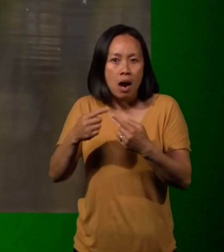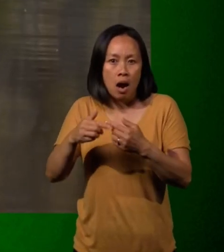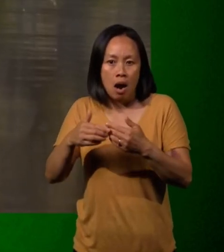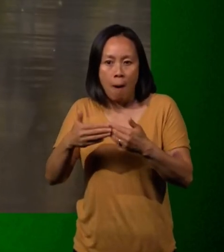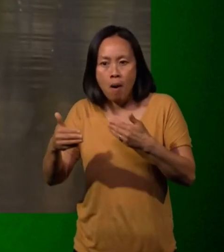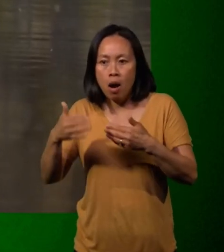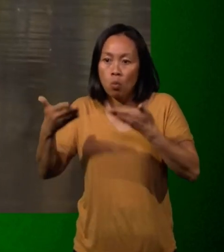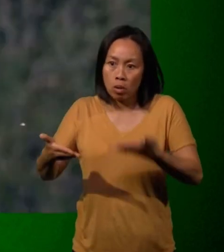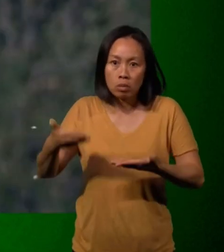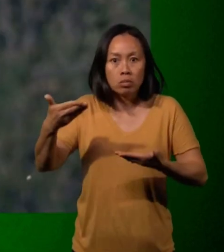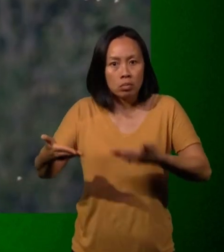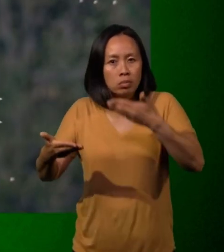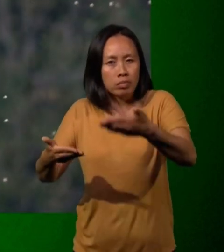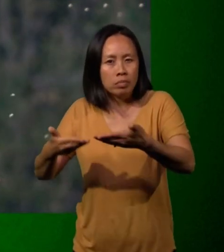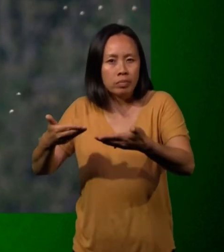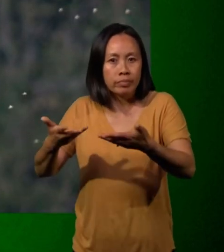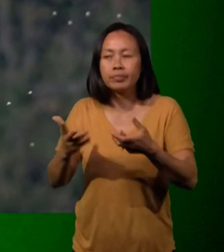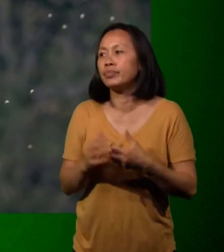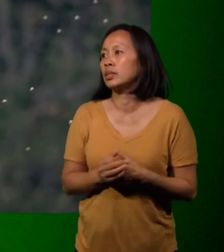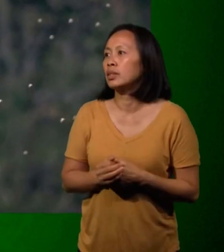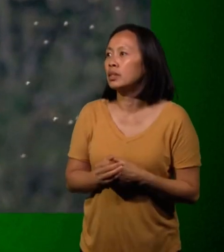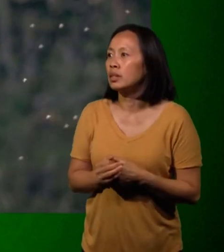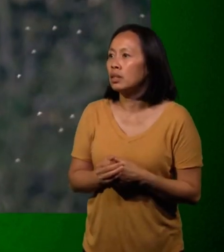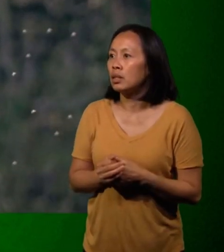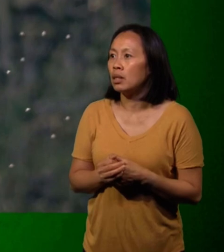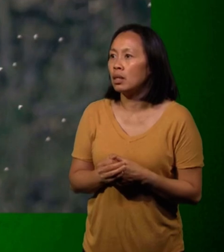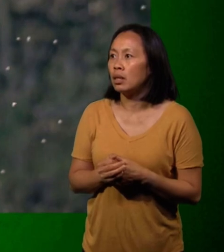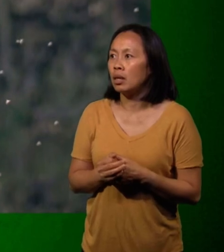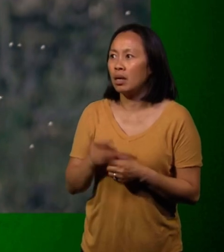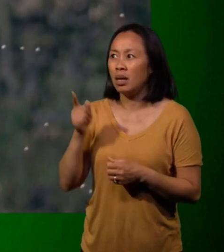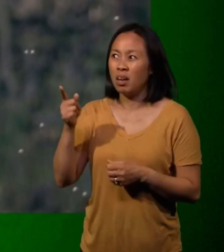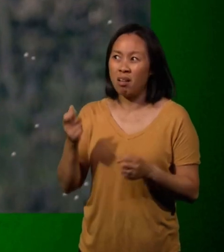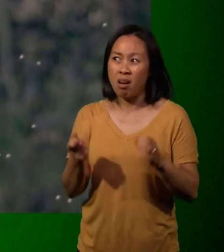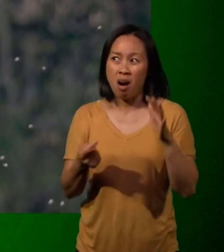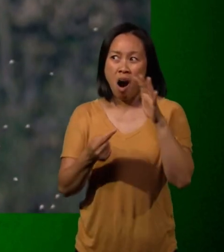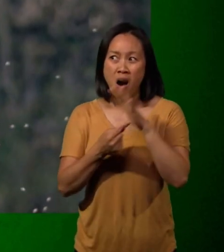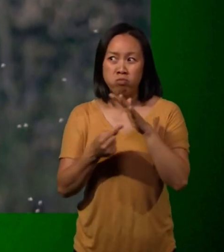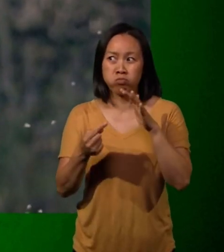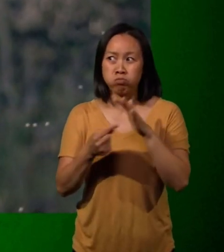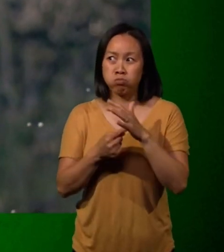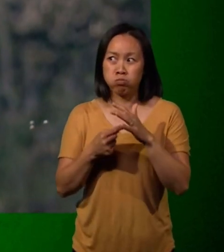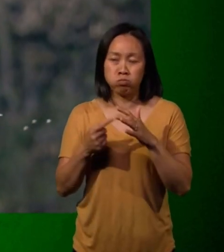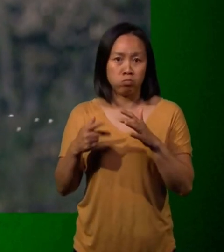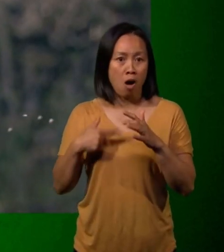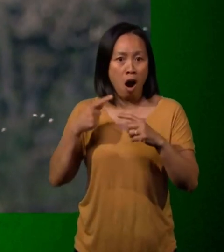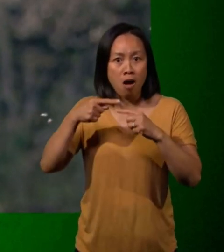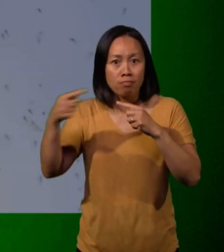She plays a vital part in the lifeblood of our wetland ecosystem.